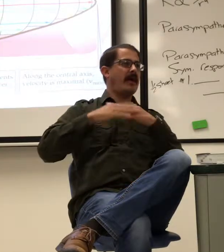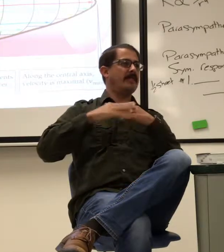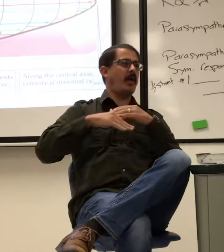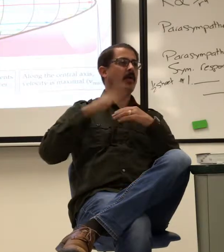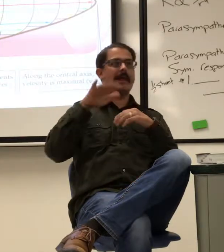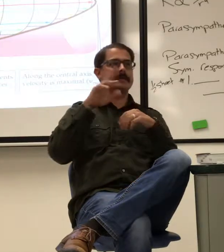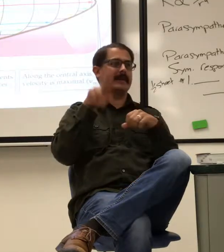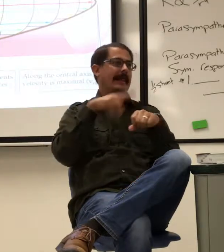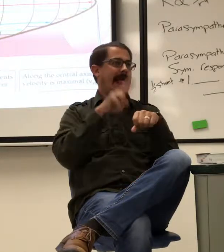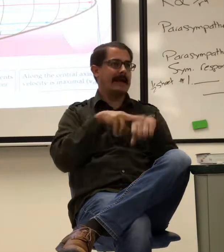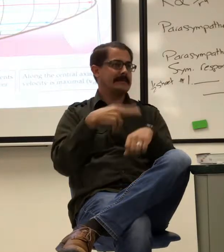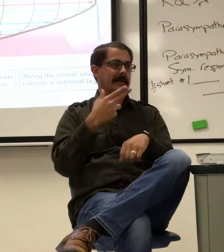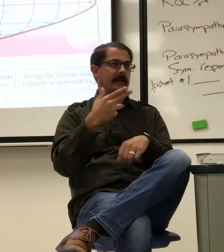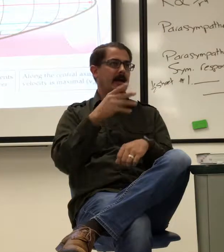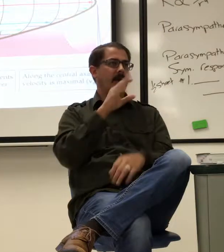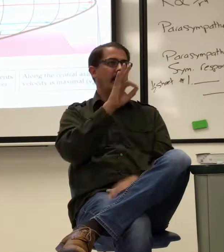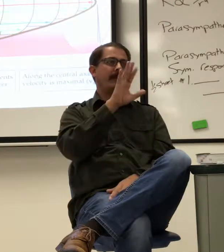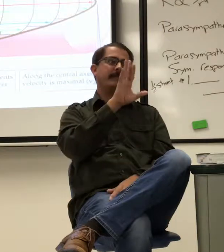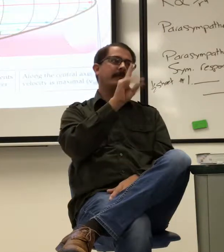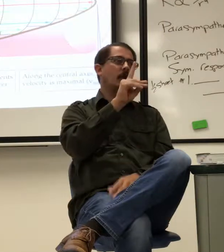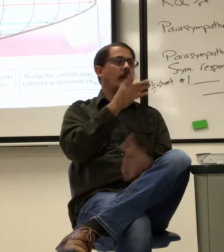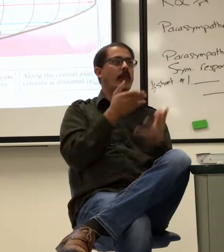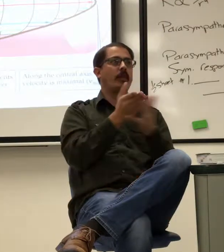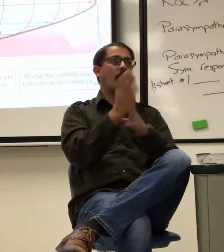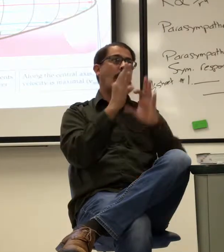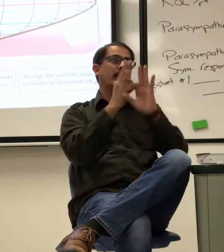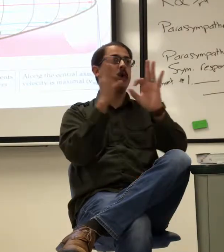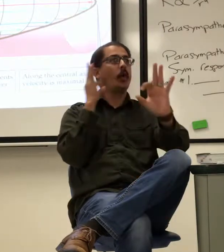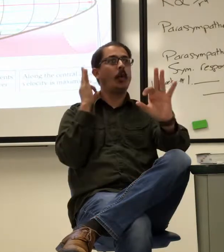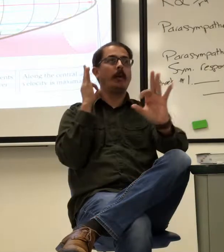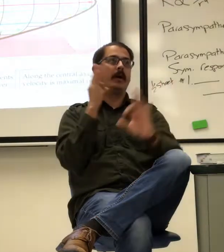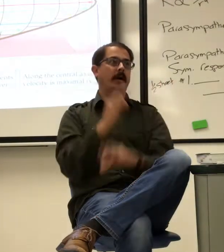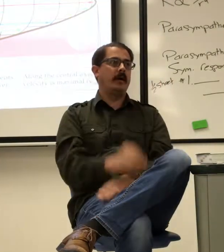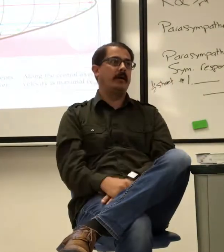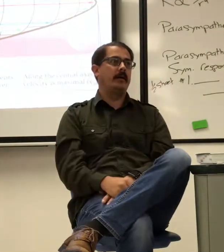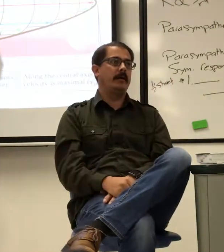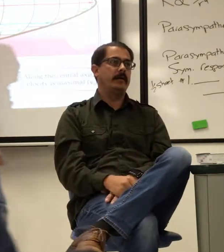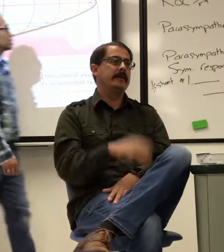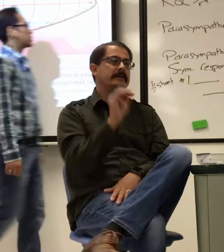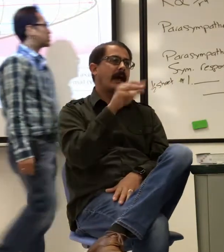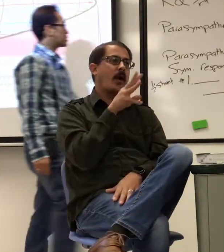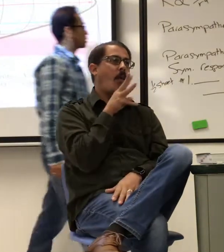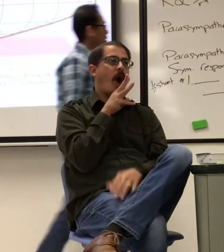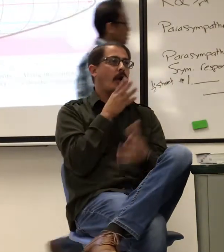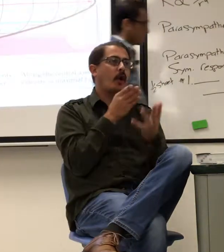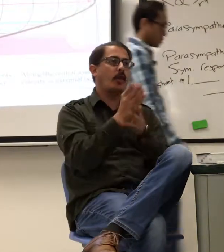classic fluid flowing through a tube.